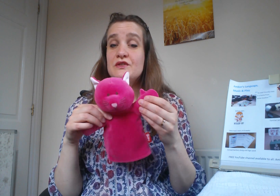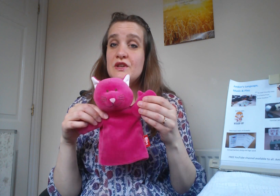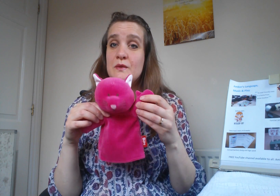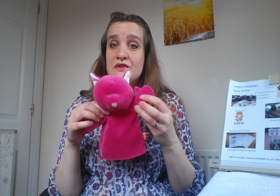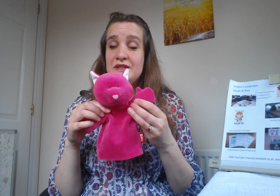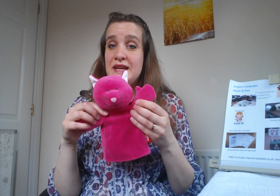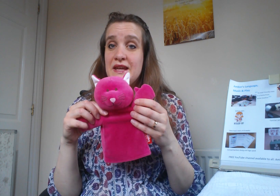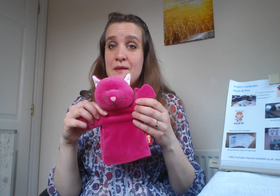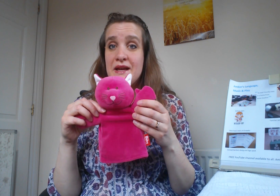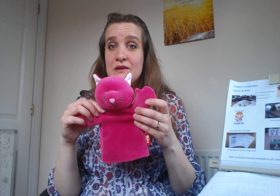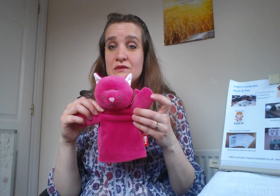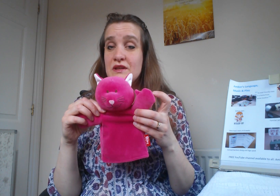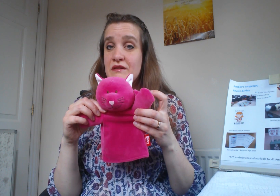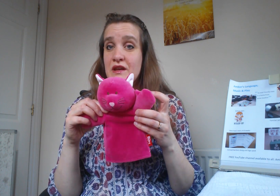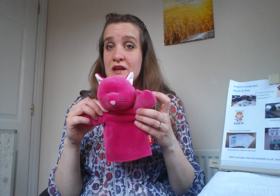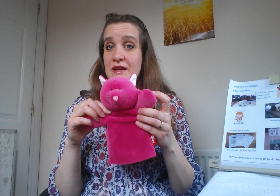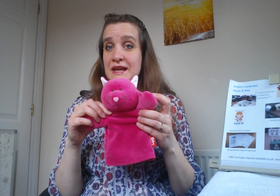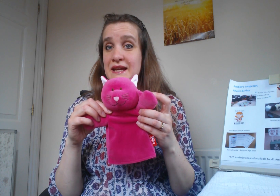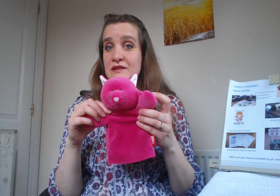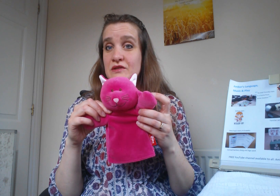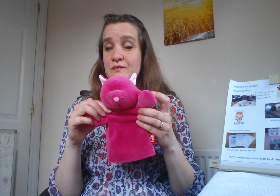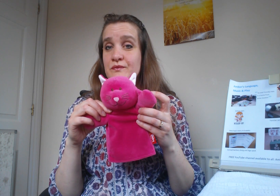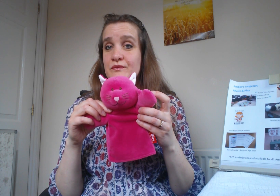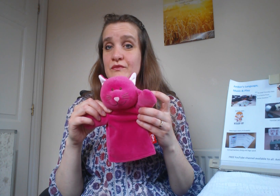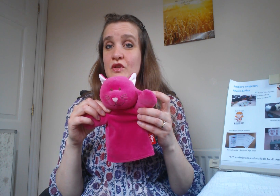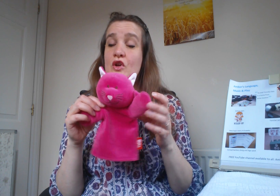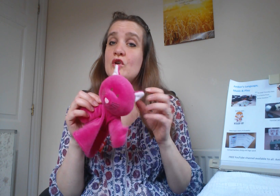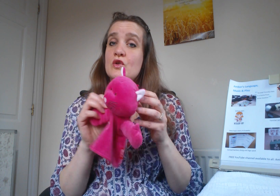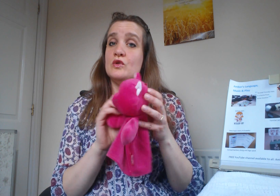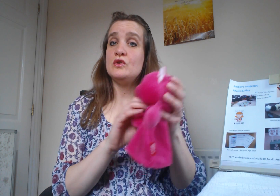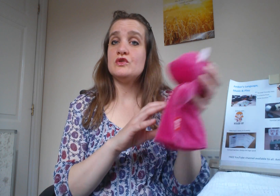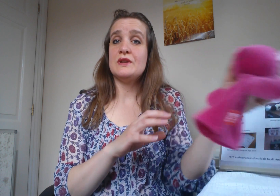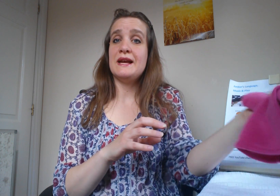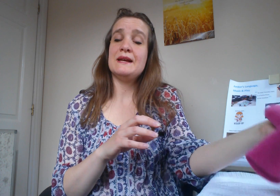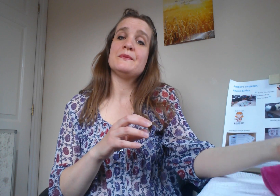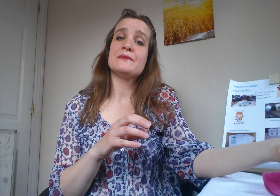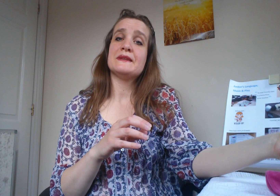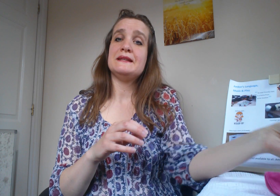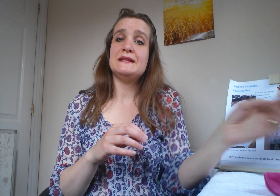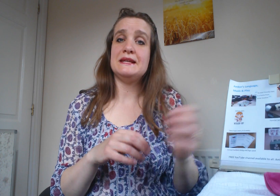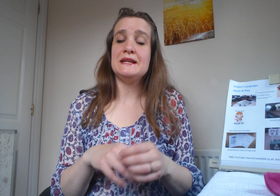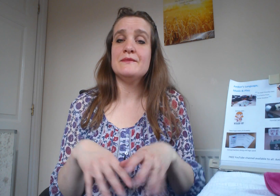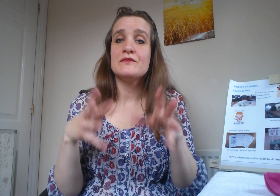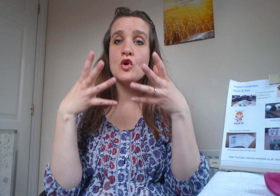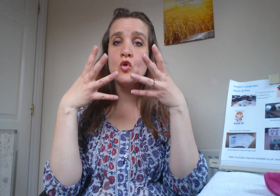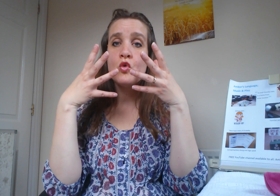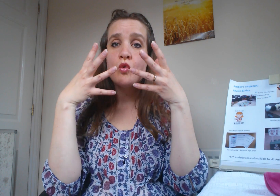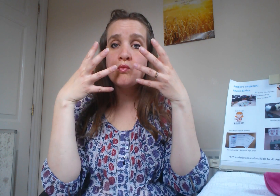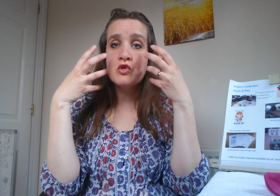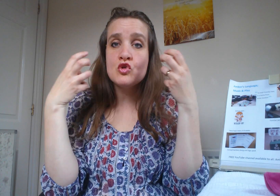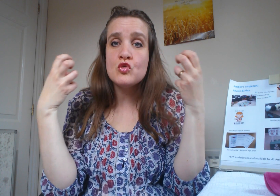so we'll sing about the cat. Le chat dit meow